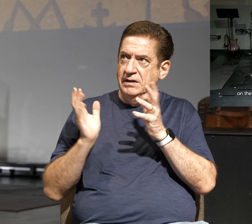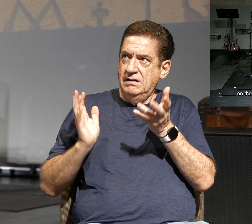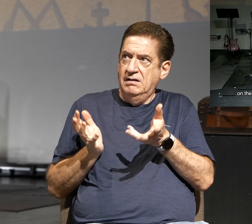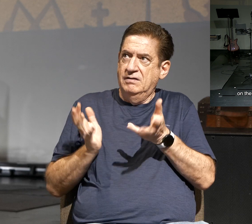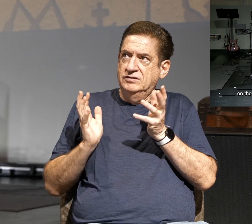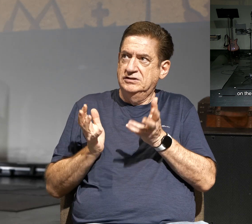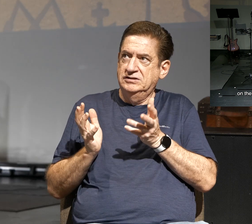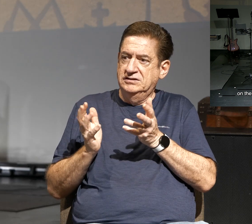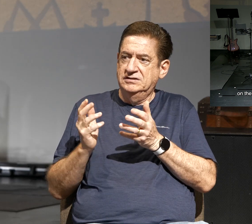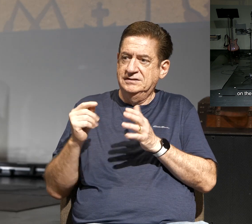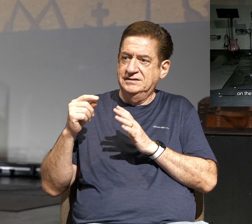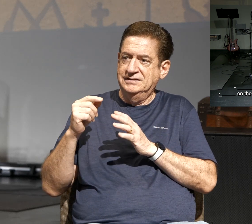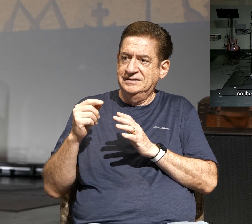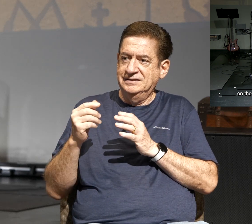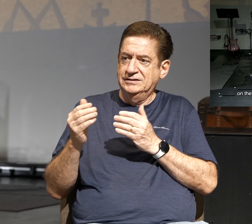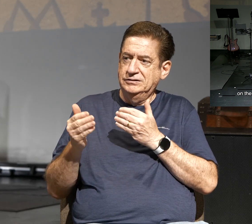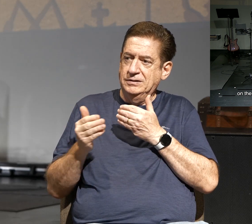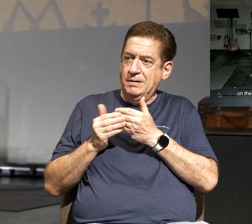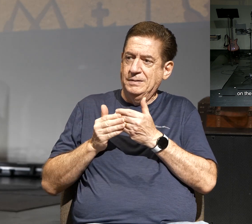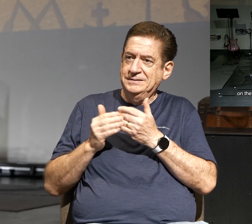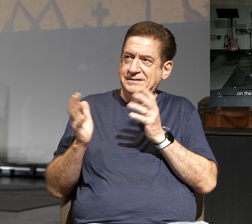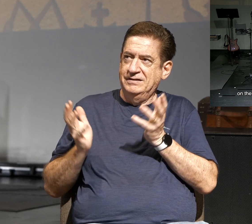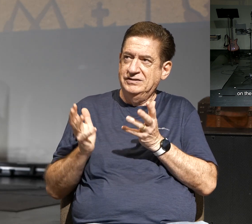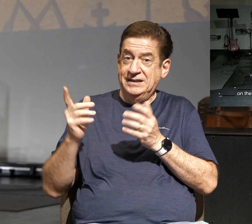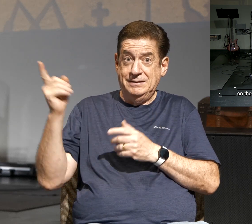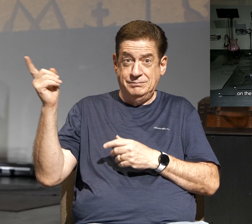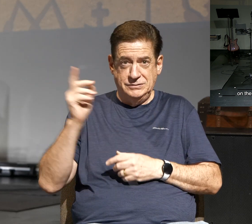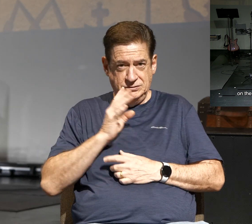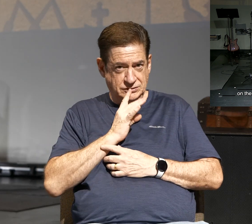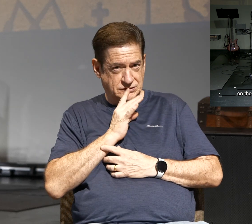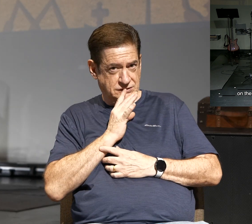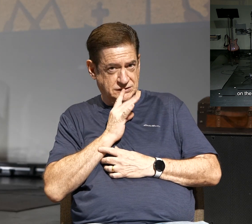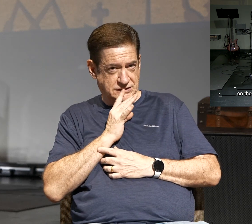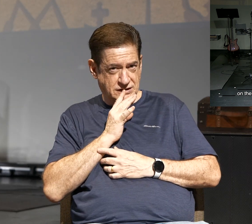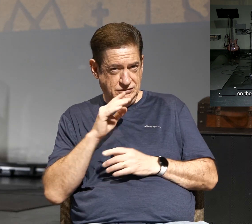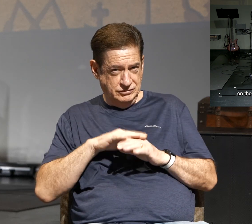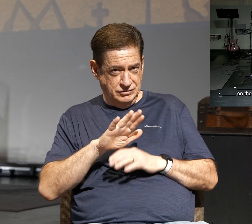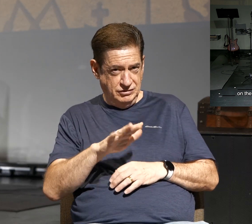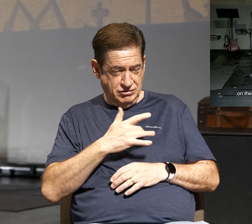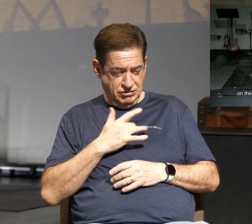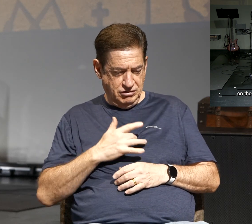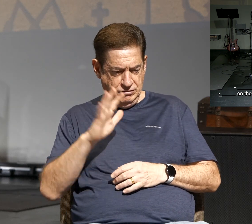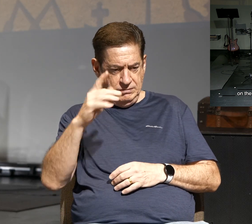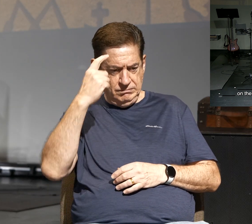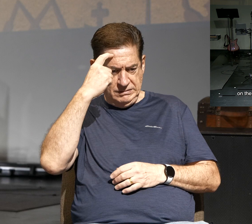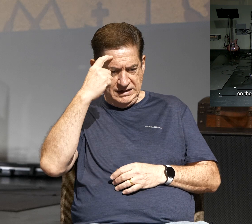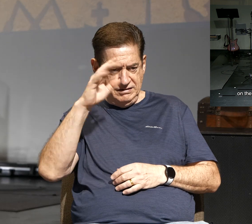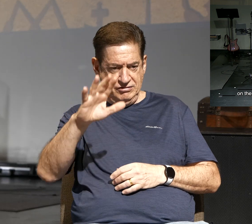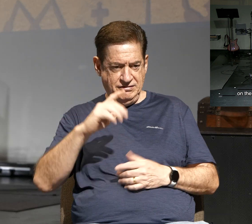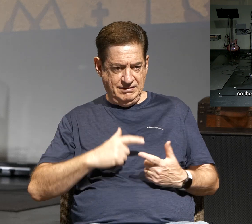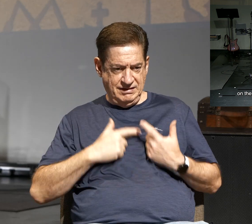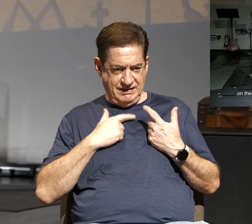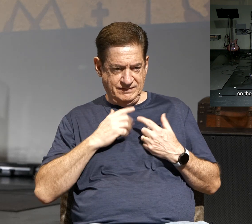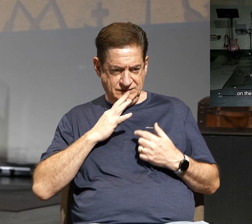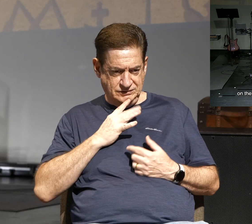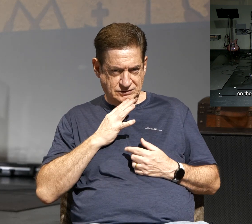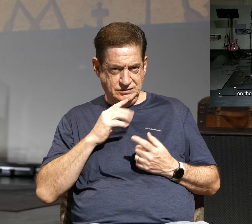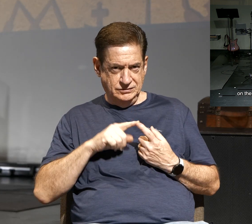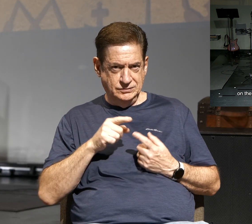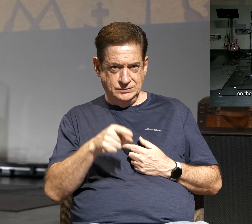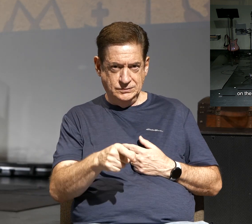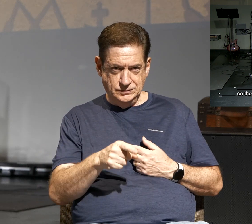him regularly where you get a sense of him speaking to your heart, to your mind, to your life. You filter it through God's word, and then you